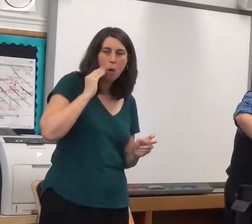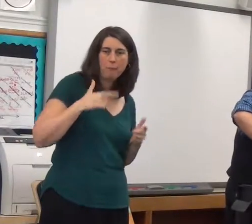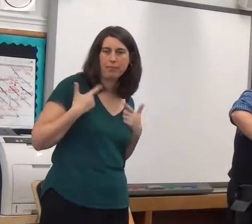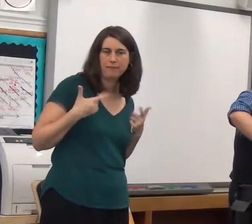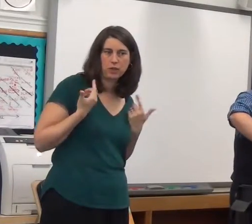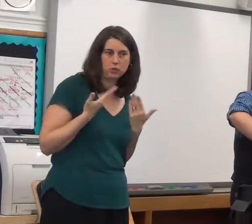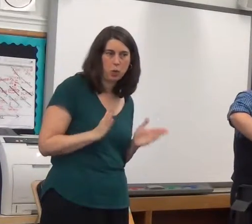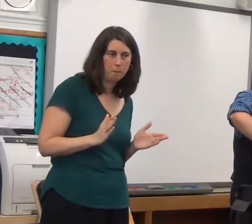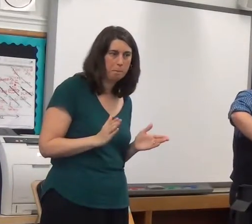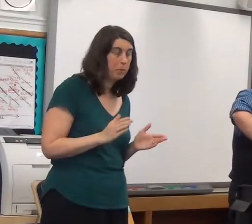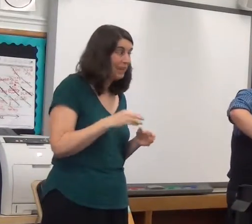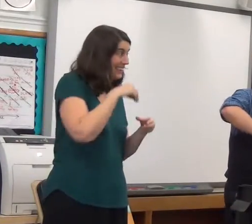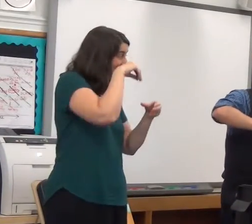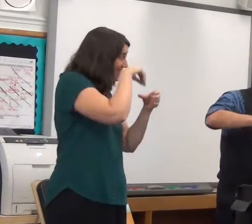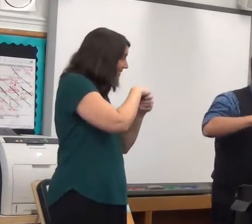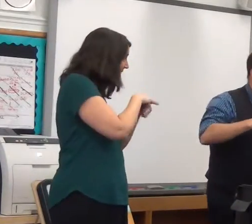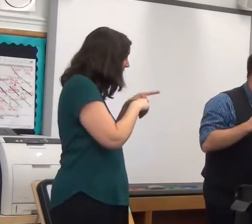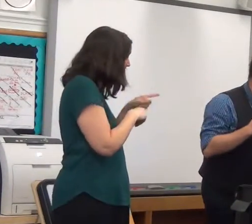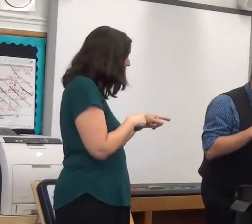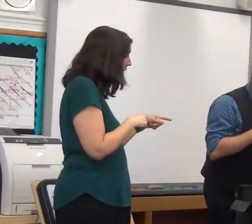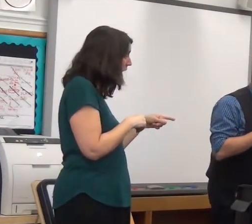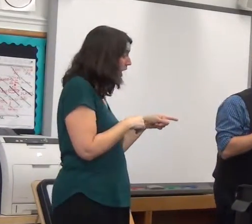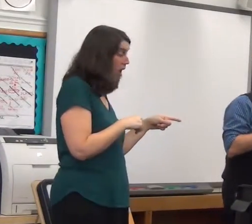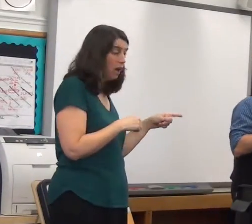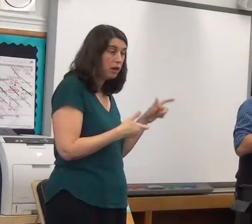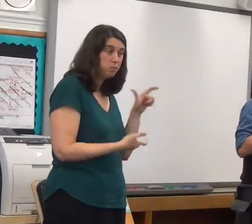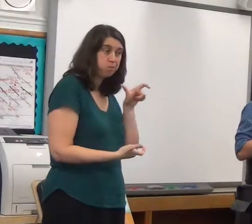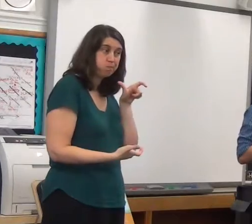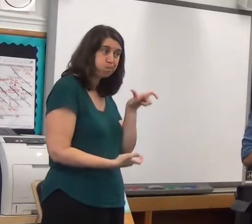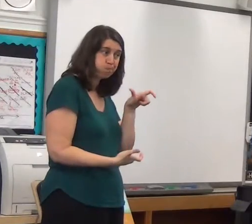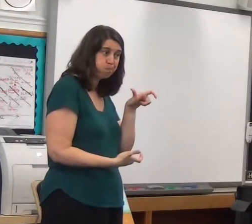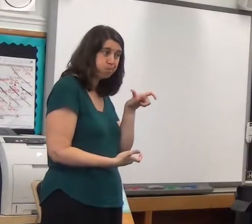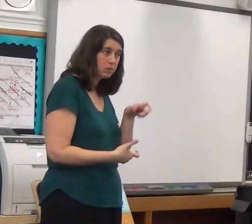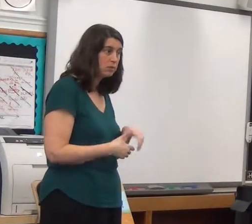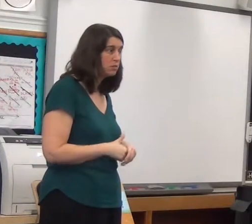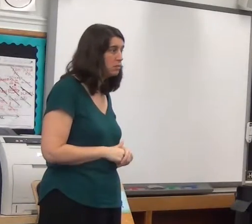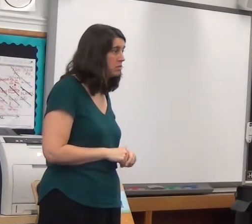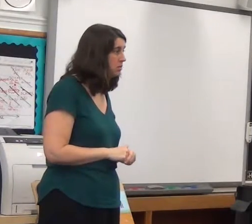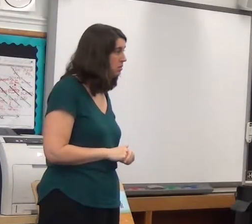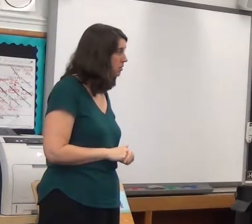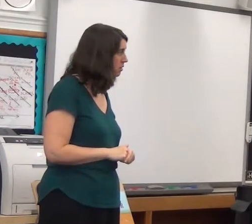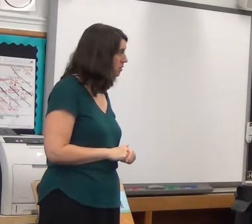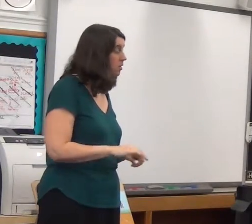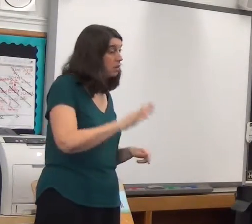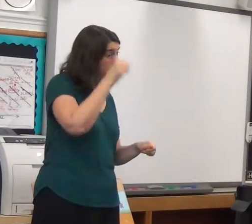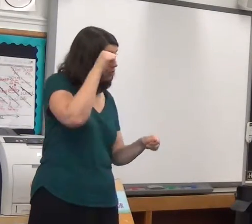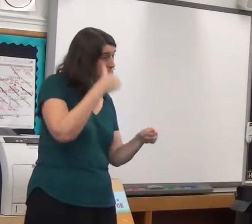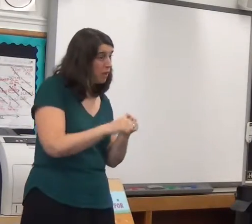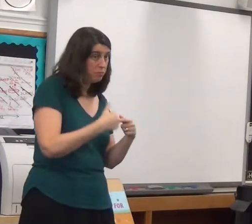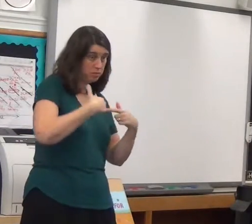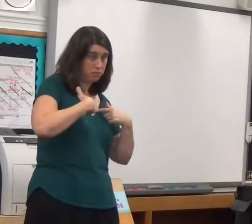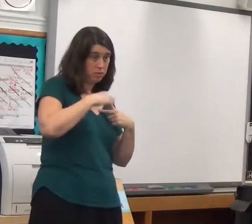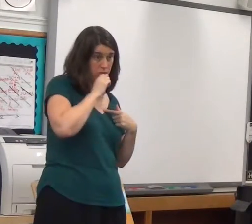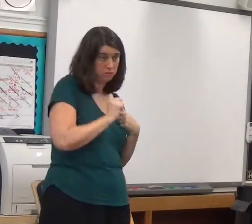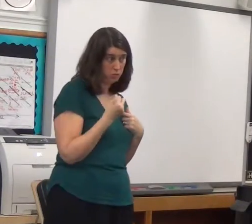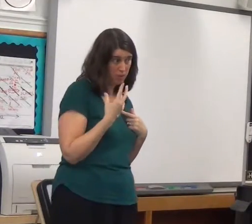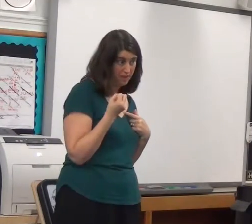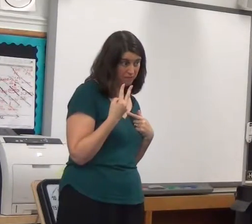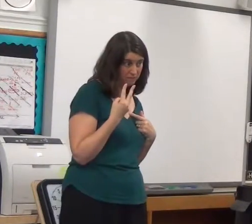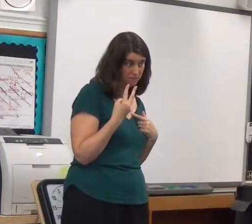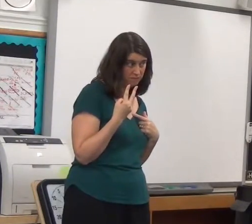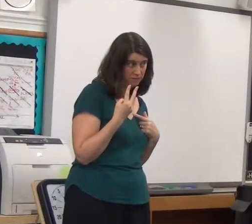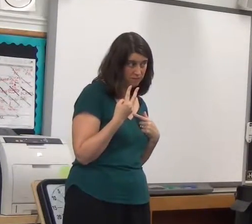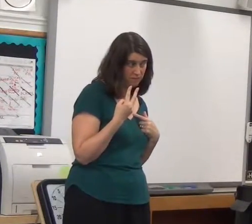And inside the box, I had some playing cards. Now, mind you, when I was 12 years old,